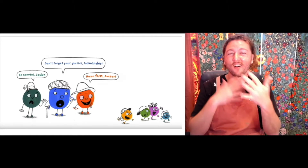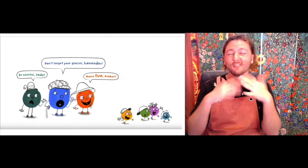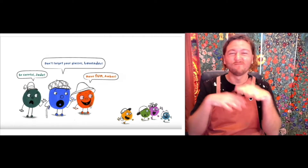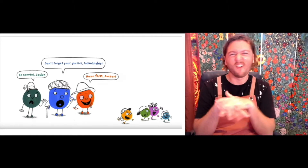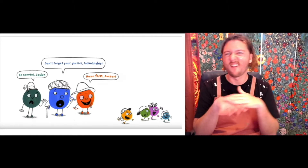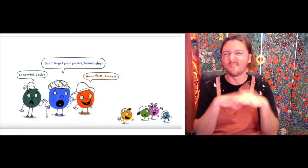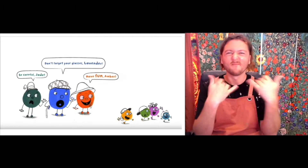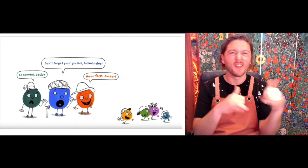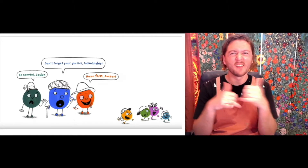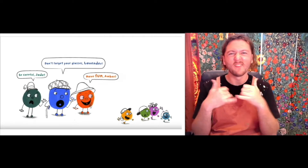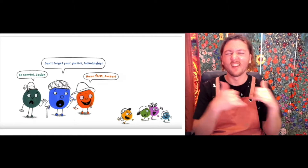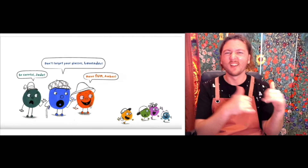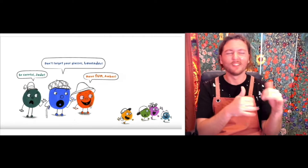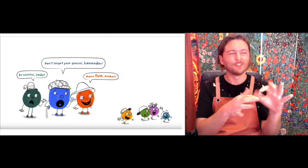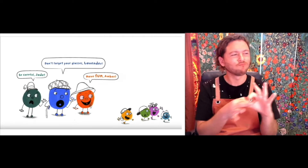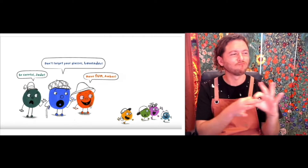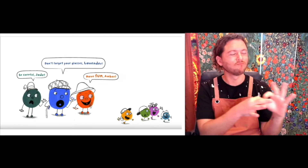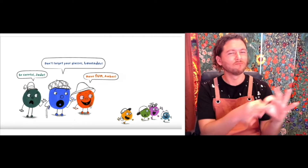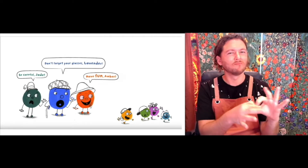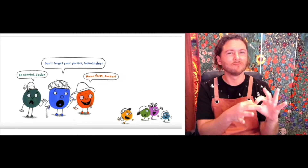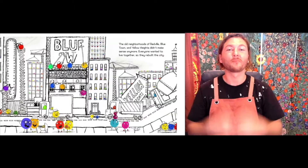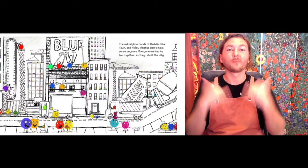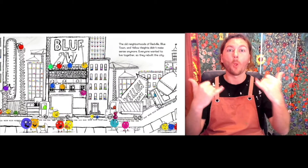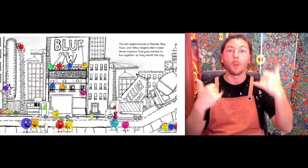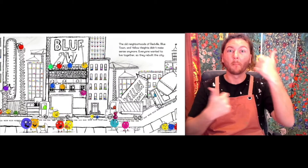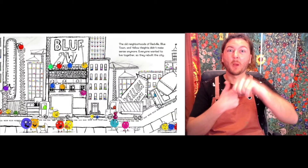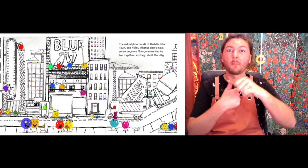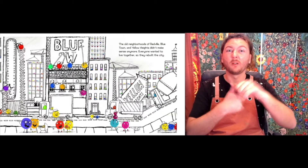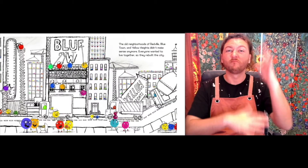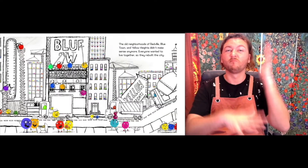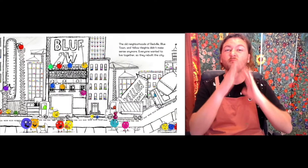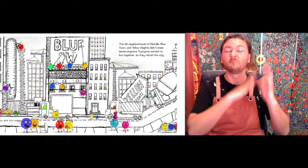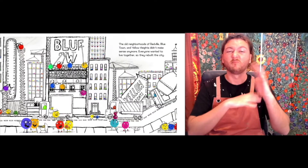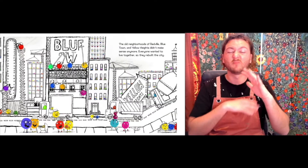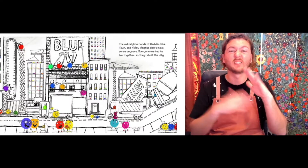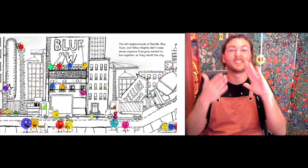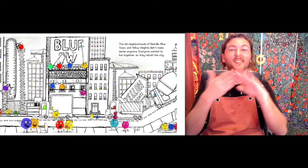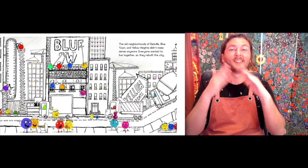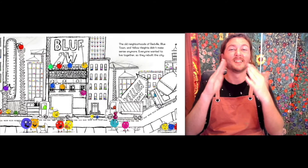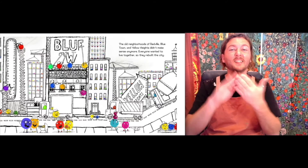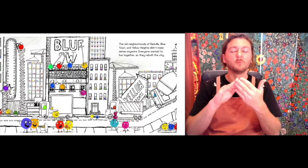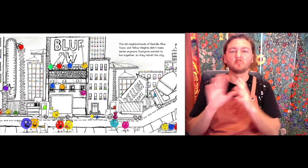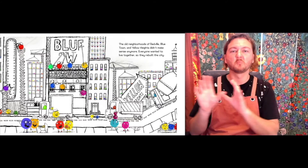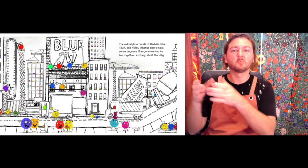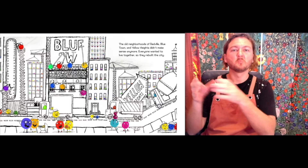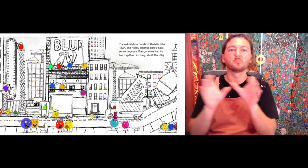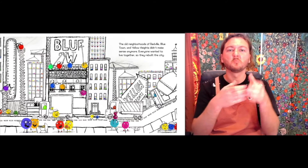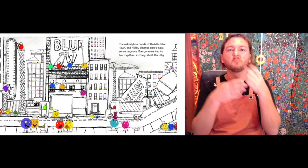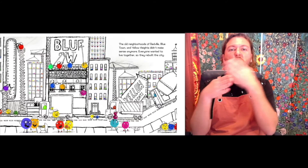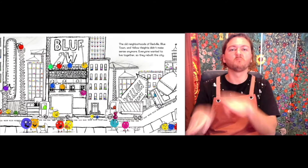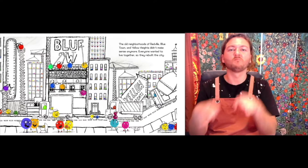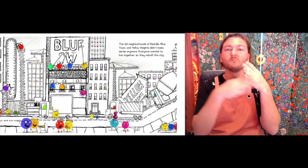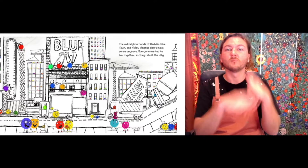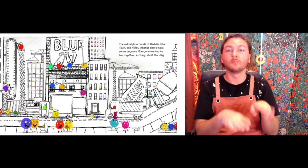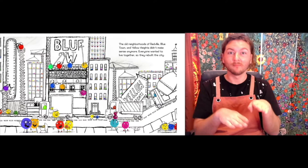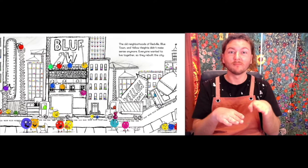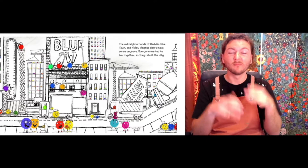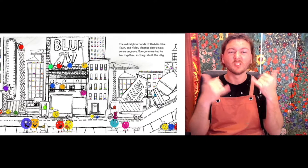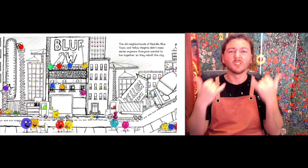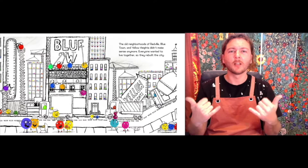These kids were so colorful and played together. Now remember, years ago, the city was separated